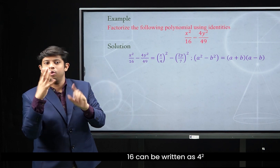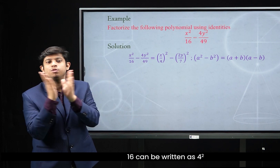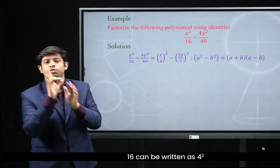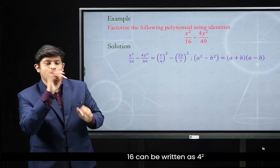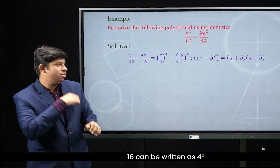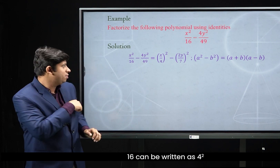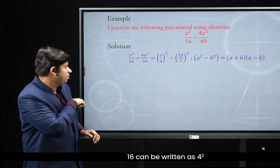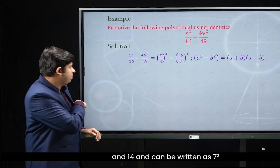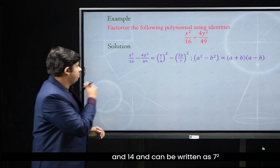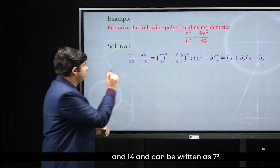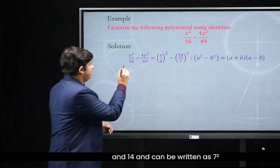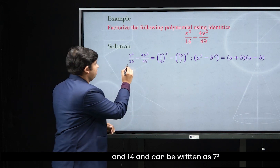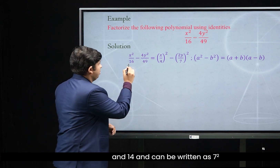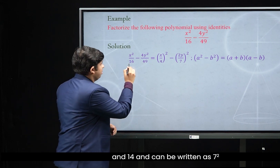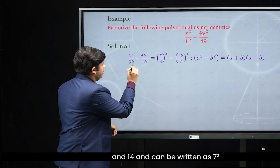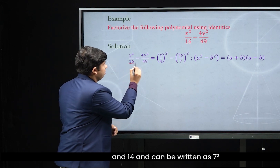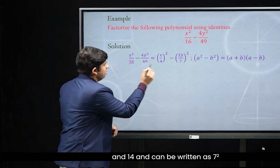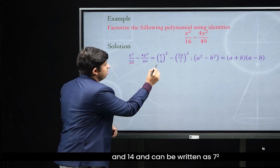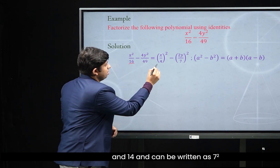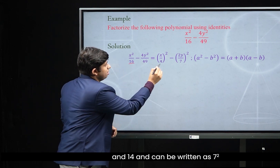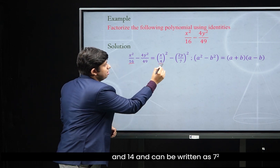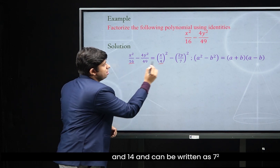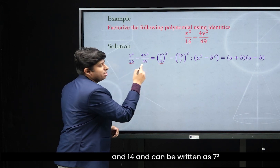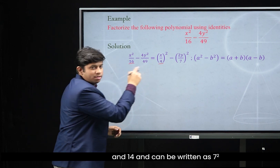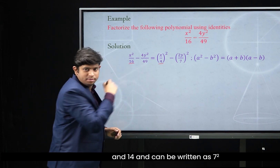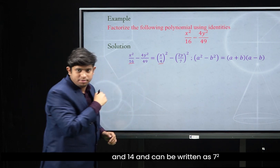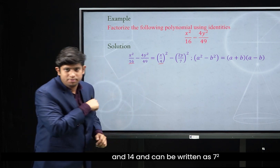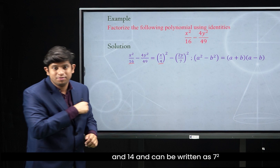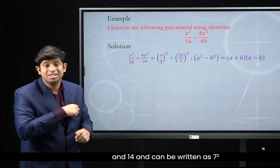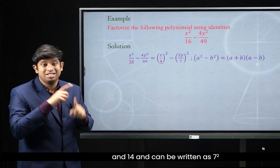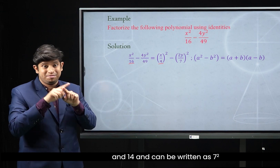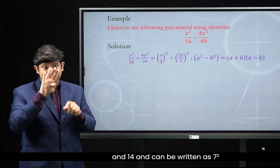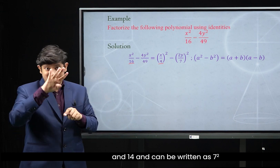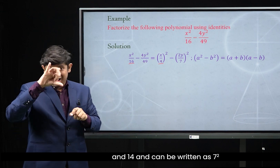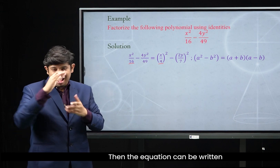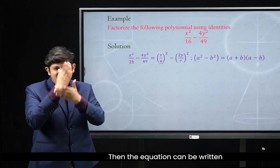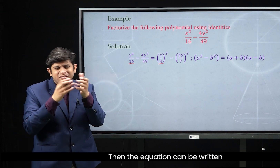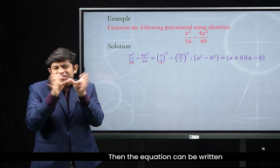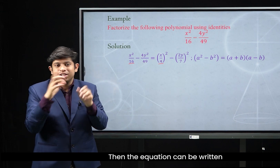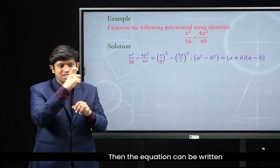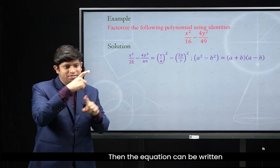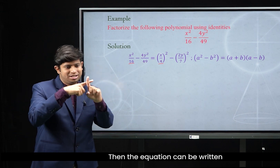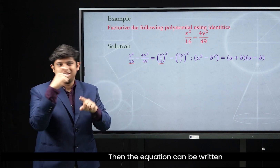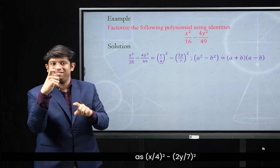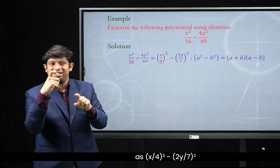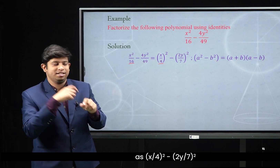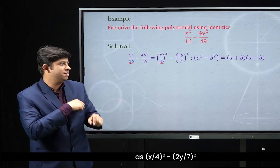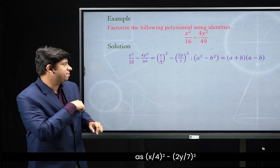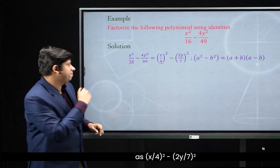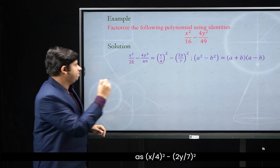4 square and 49 can be written as 7 square. Then the equation can be written as x by